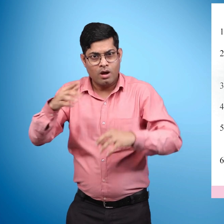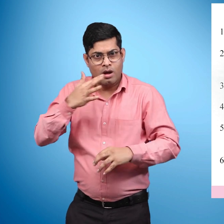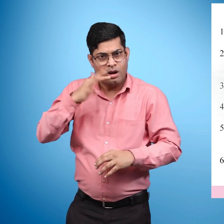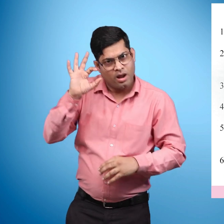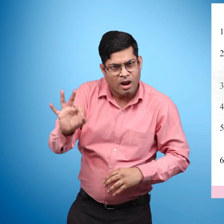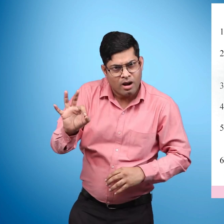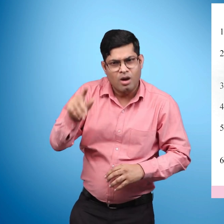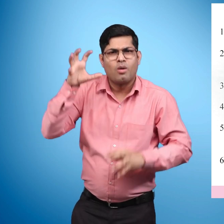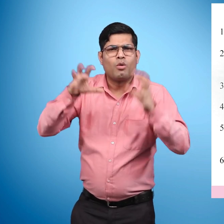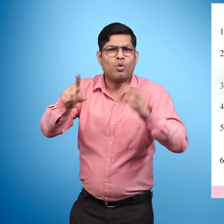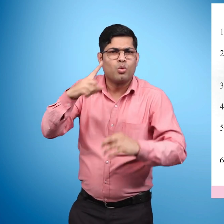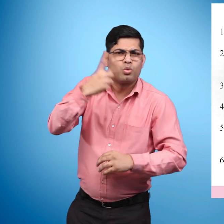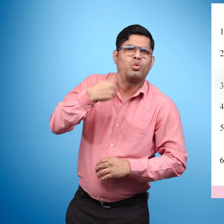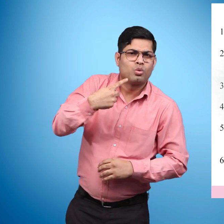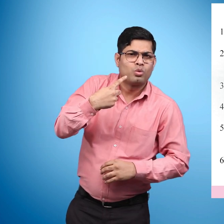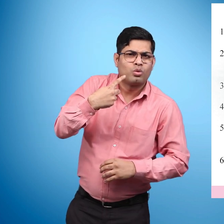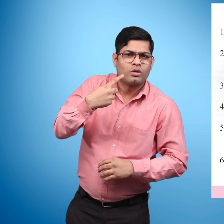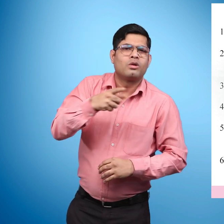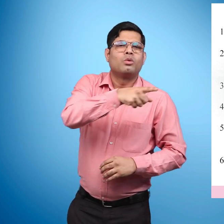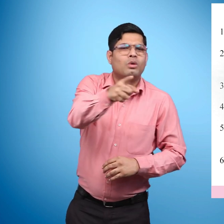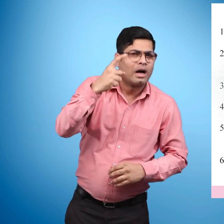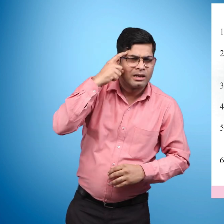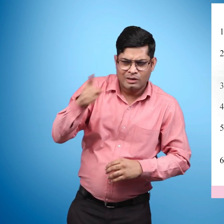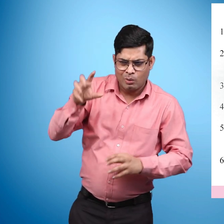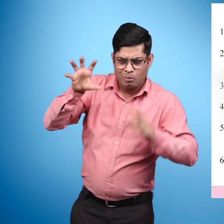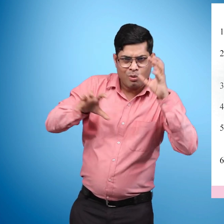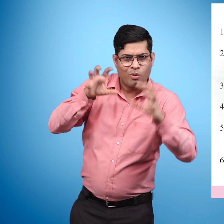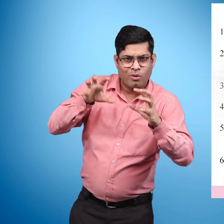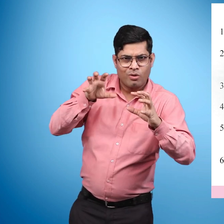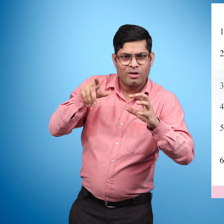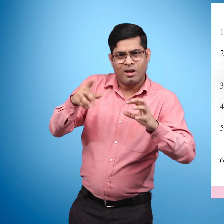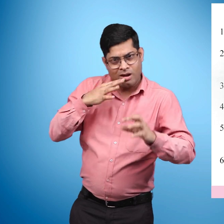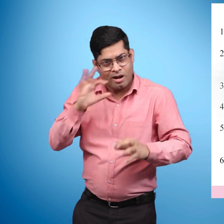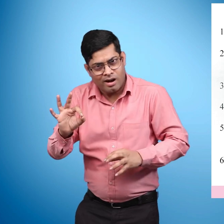Who do you think it was?